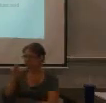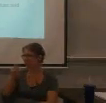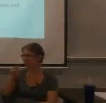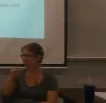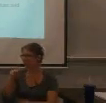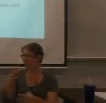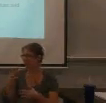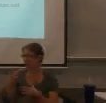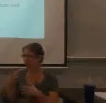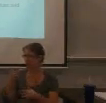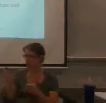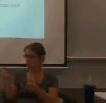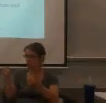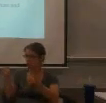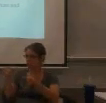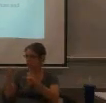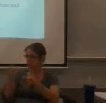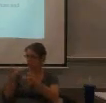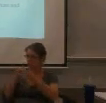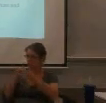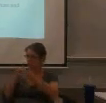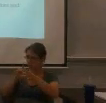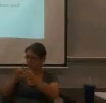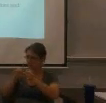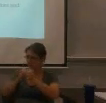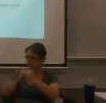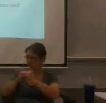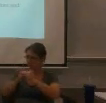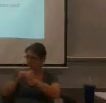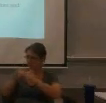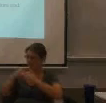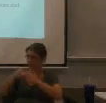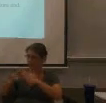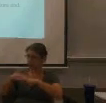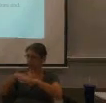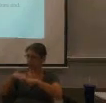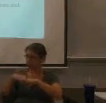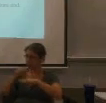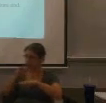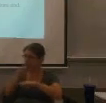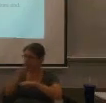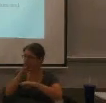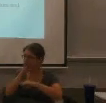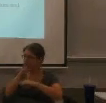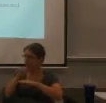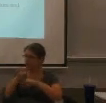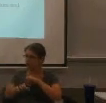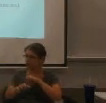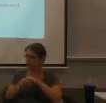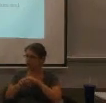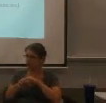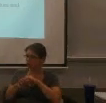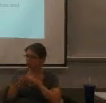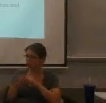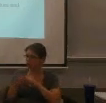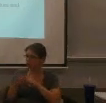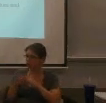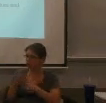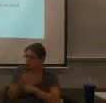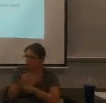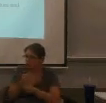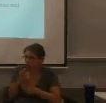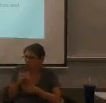right? That they're holding, those bonds are sort of holding each other up near the surface of the water and causing a